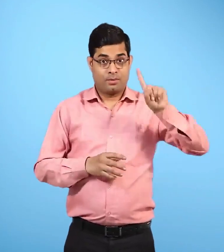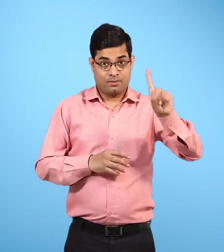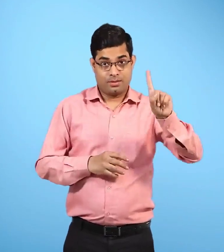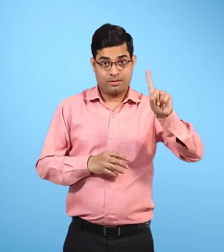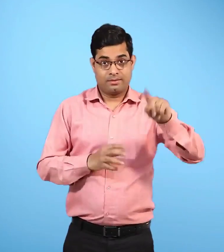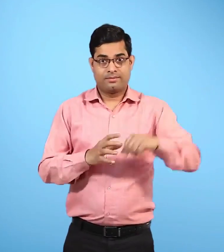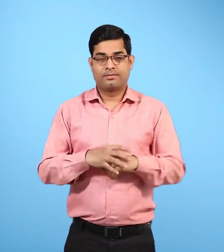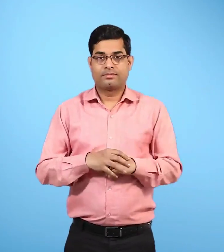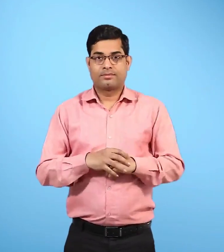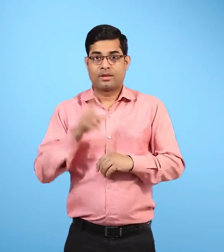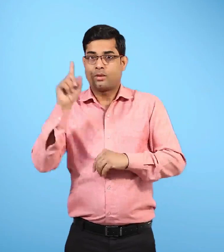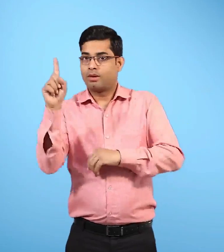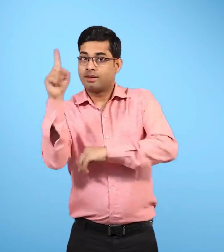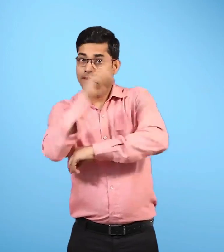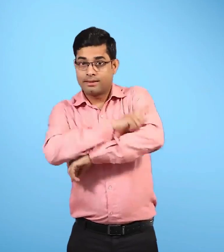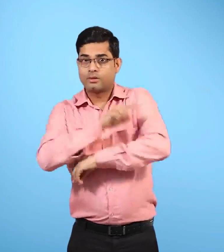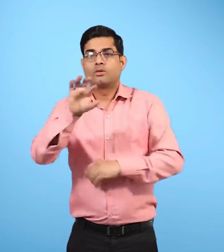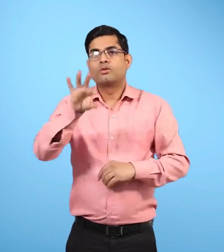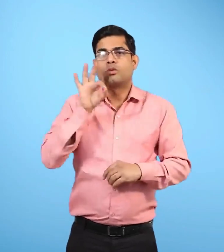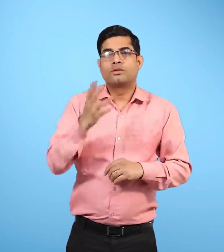1. Choose a day and time.